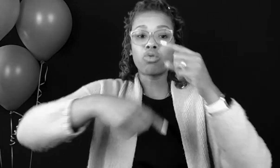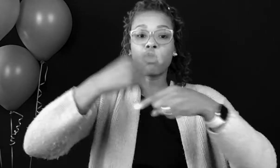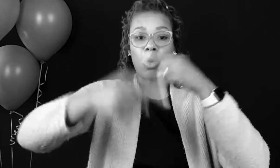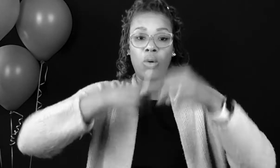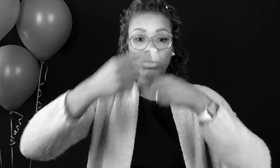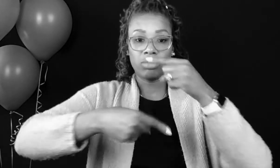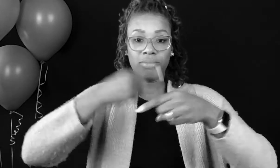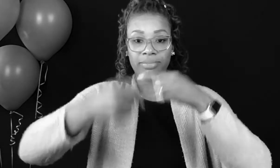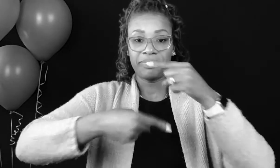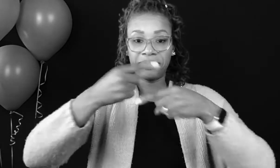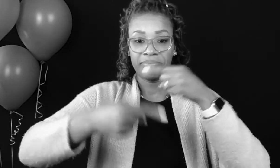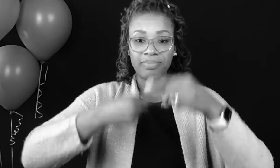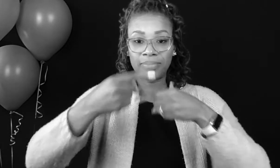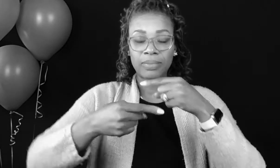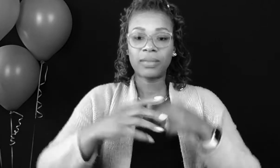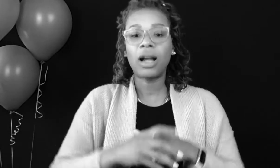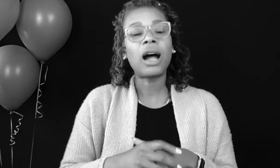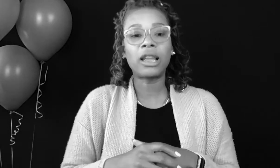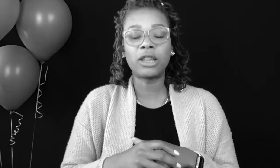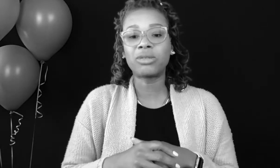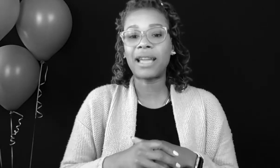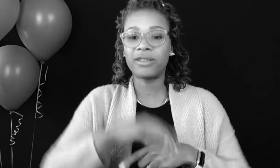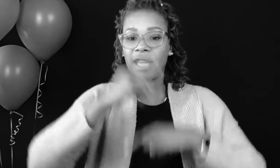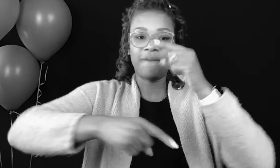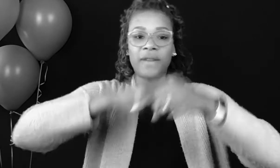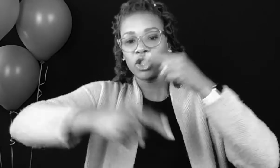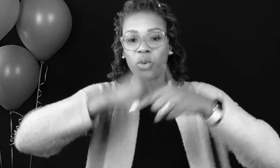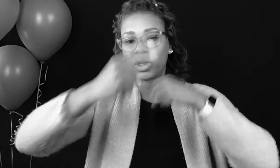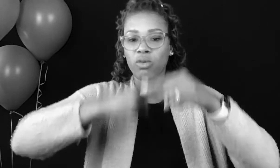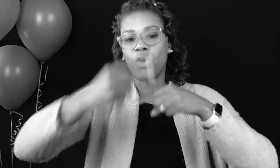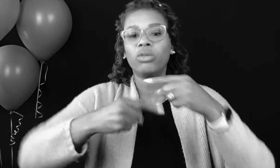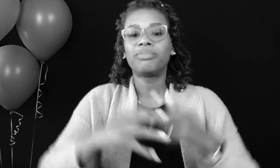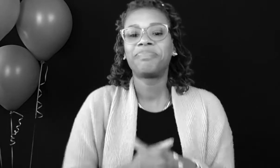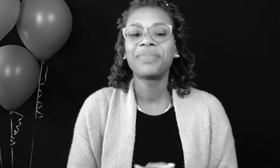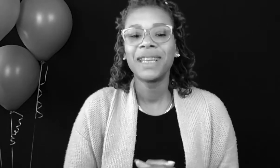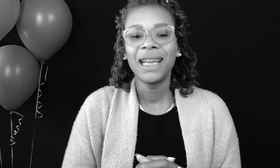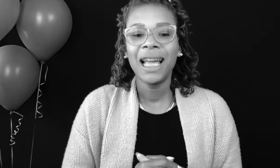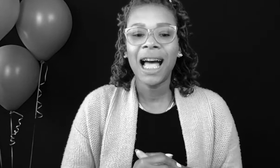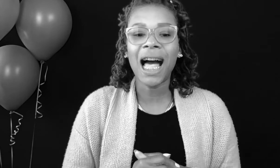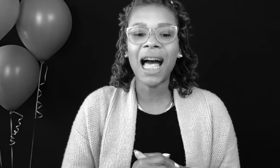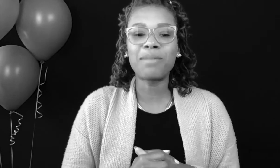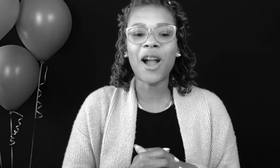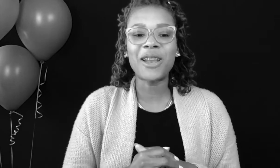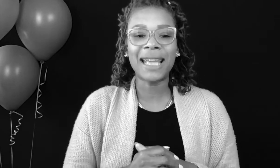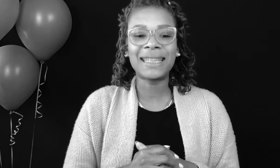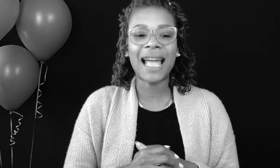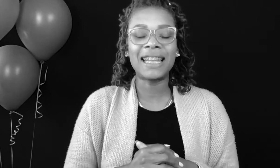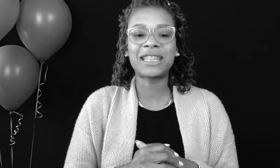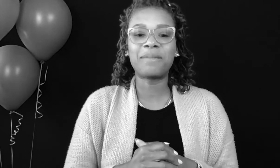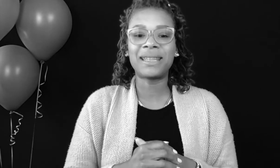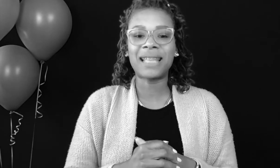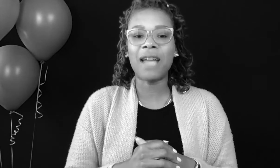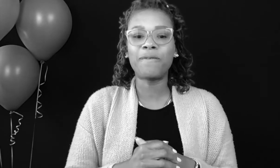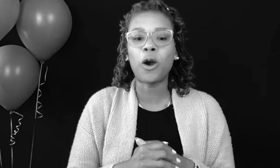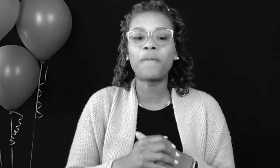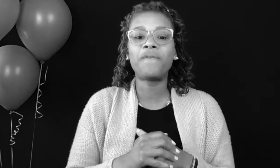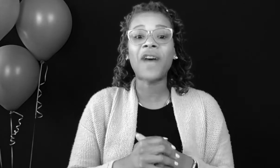roll. Our little signers had fun doing the roll. Our next sign is going to be the sign for